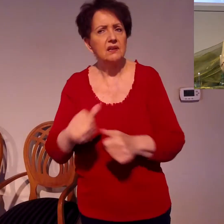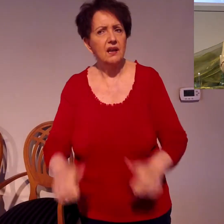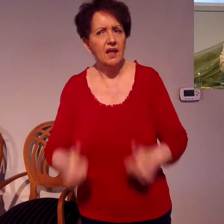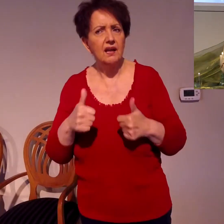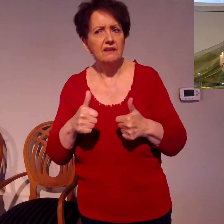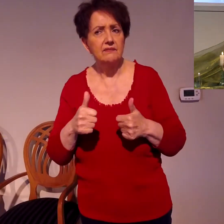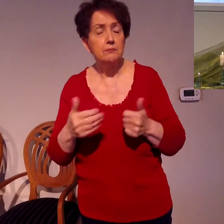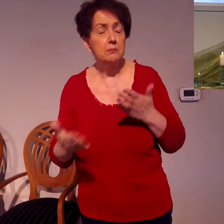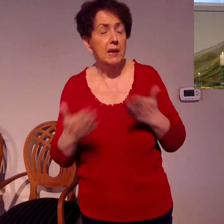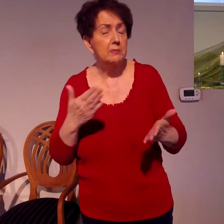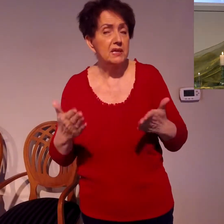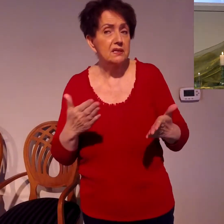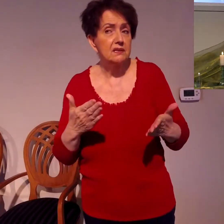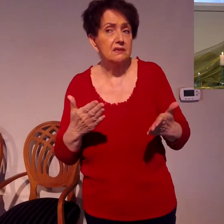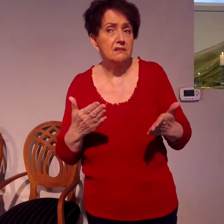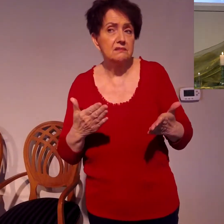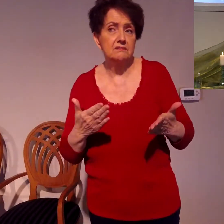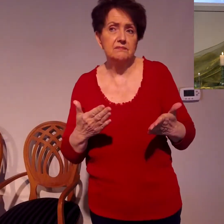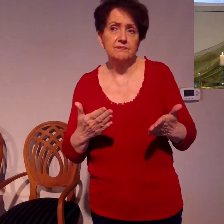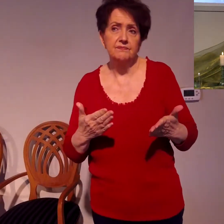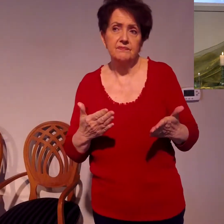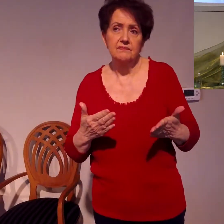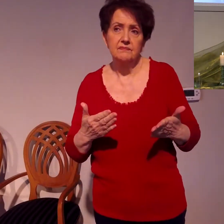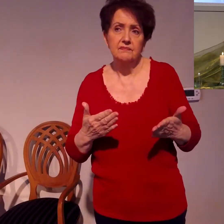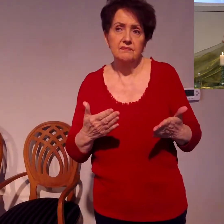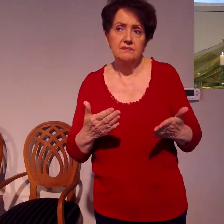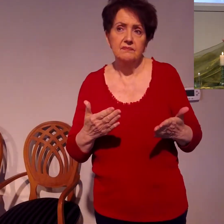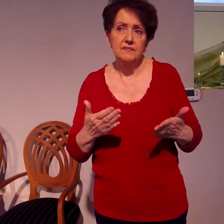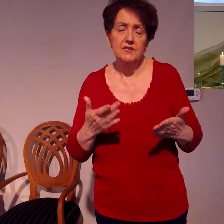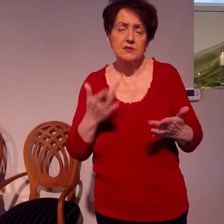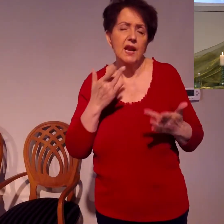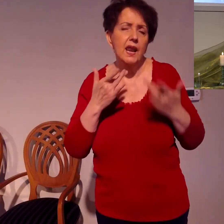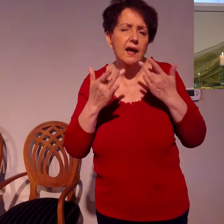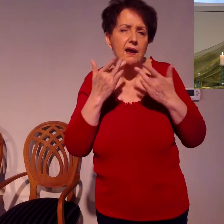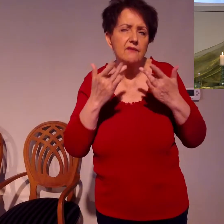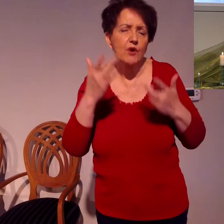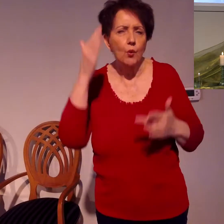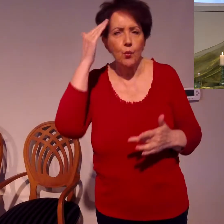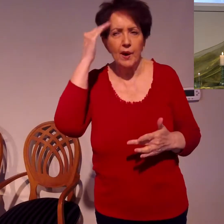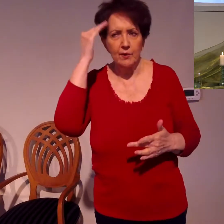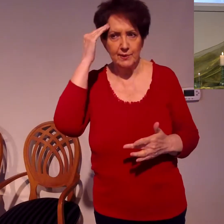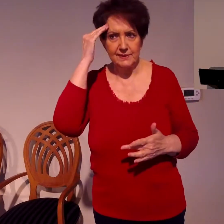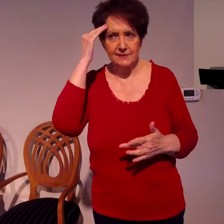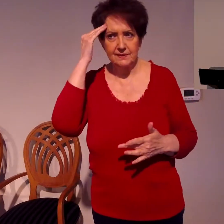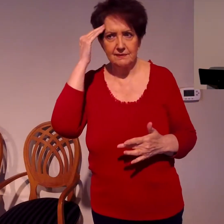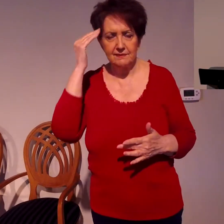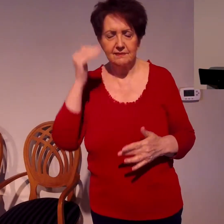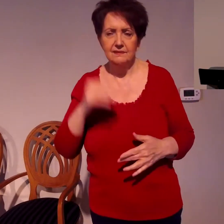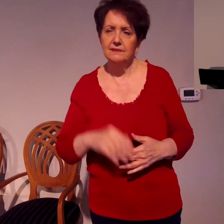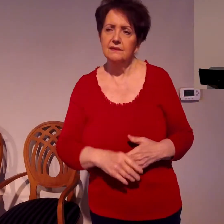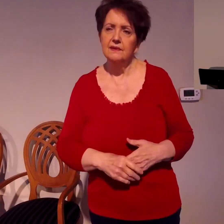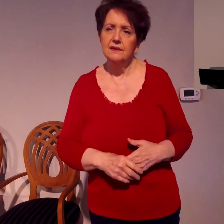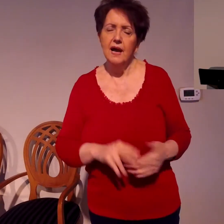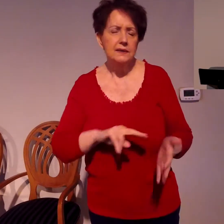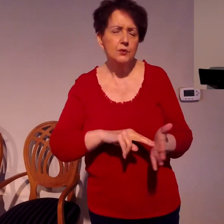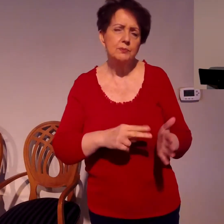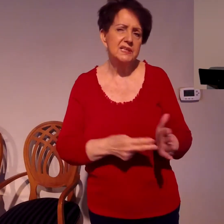may be, however, that there's a lack of an awareness. It's just a lack of an awareness. And I don't